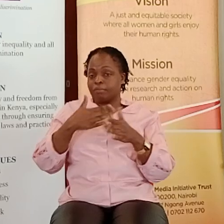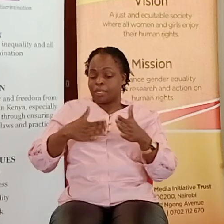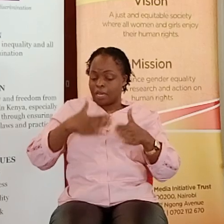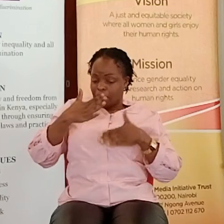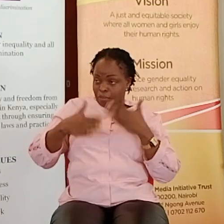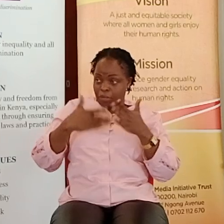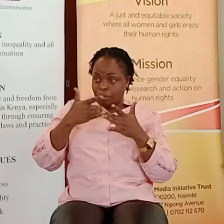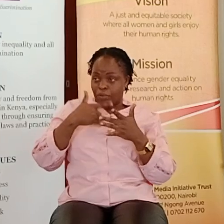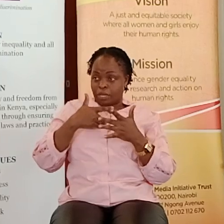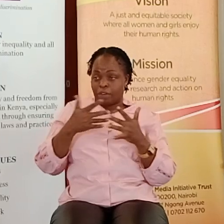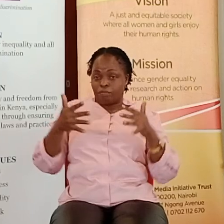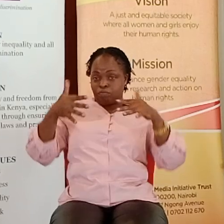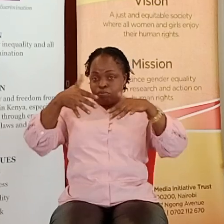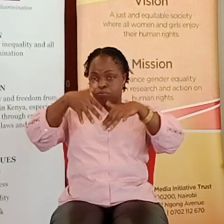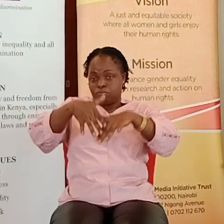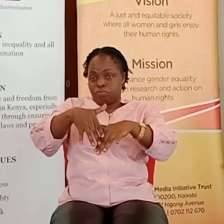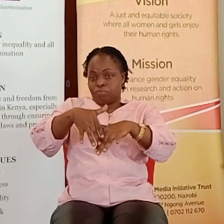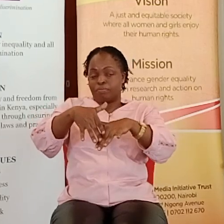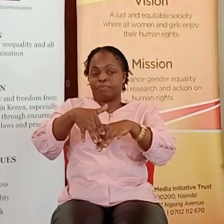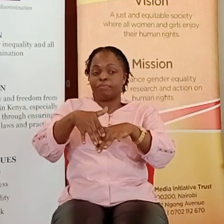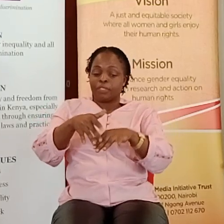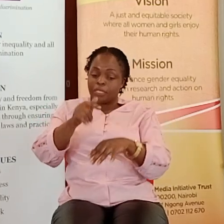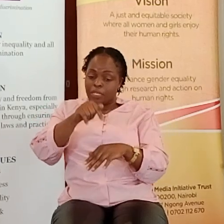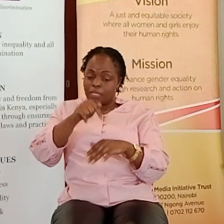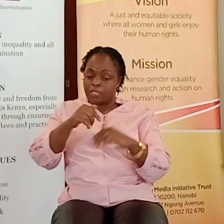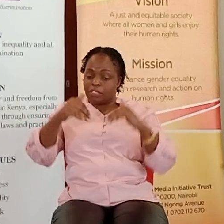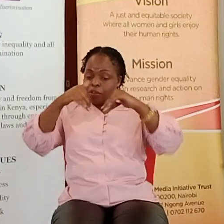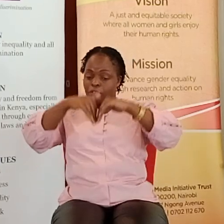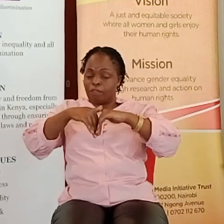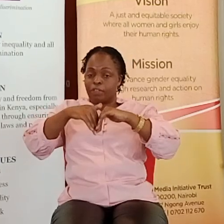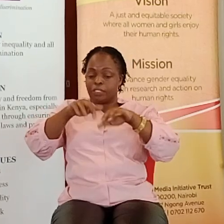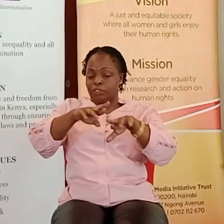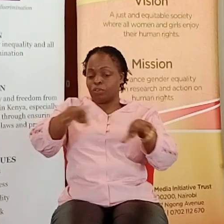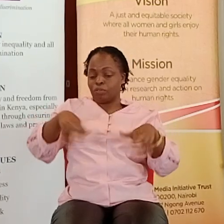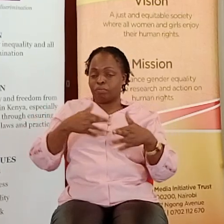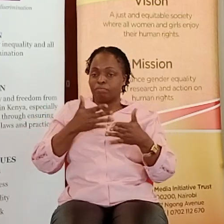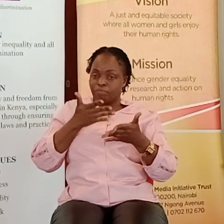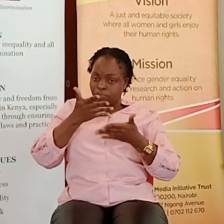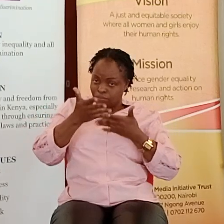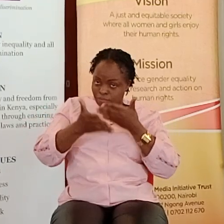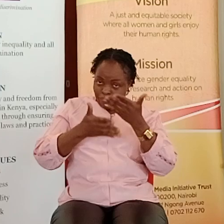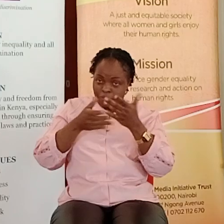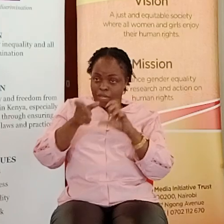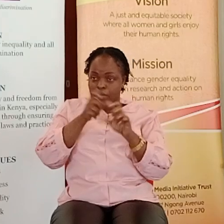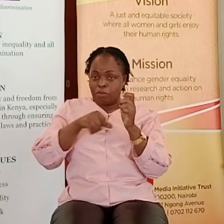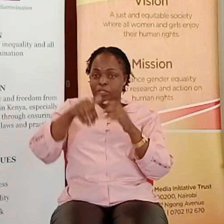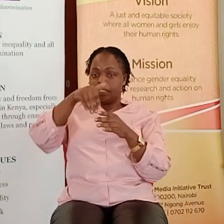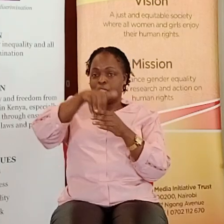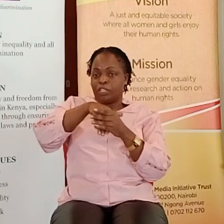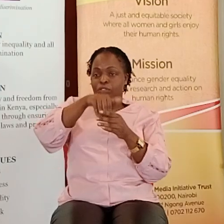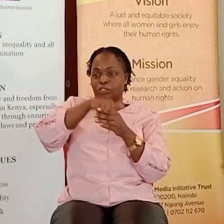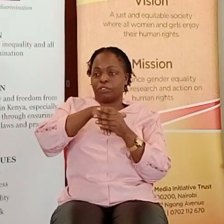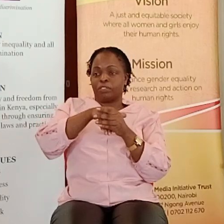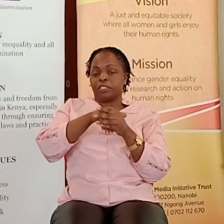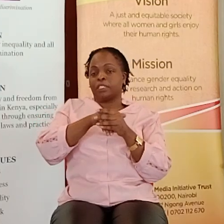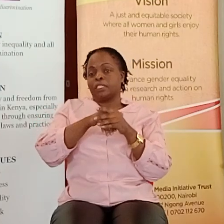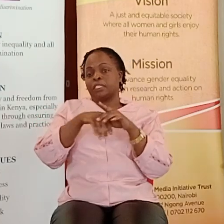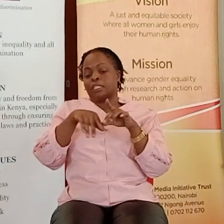gathered around in this conference room to discuss about inclusion of the special interest